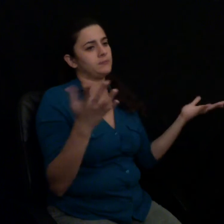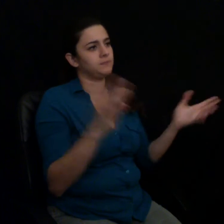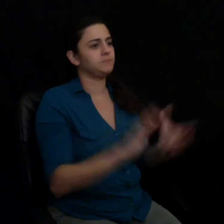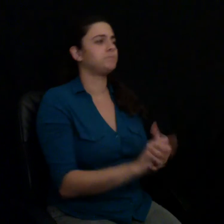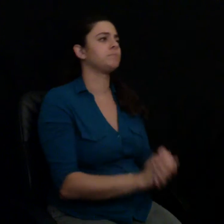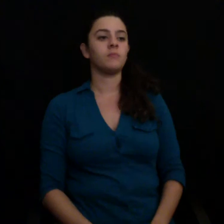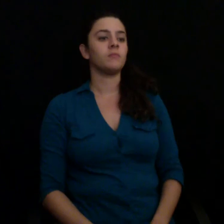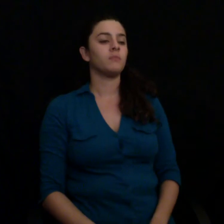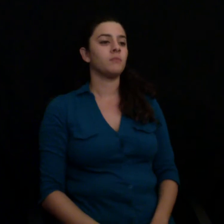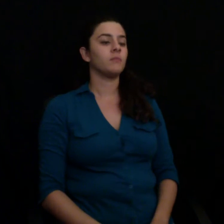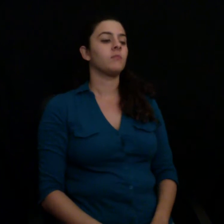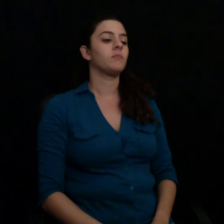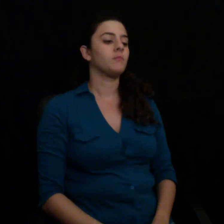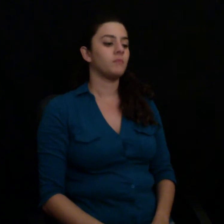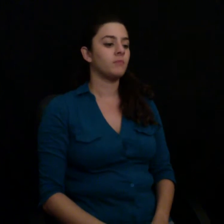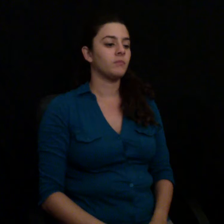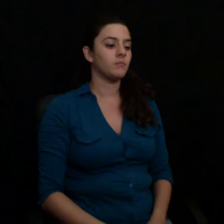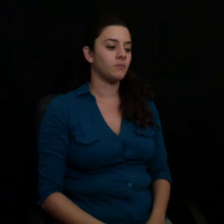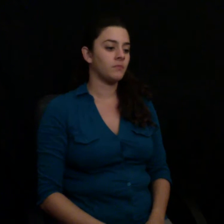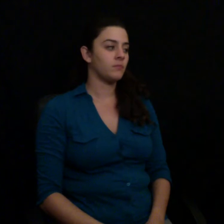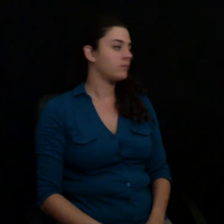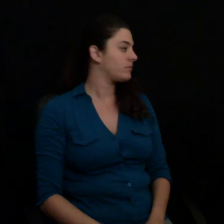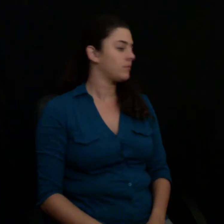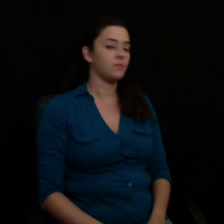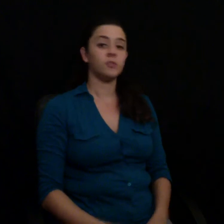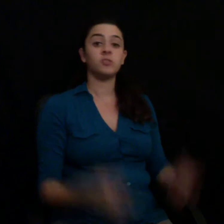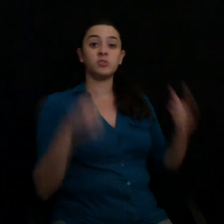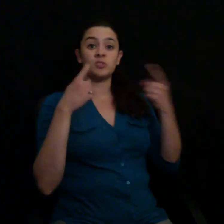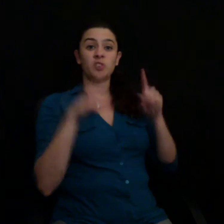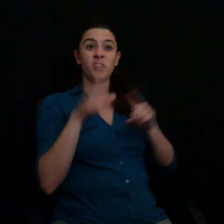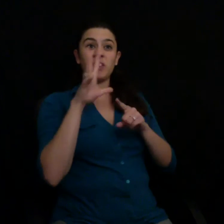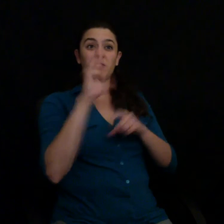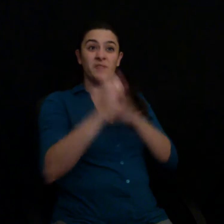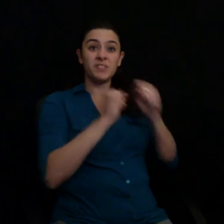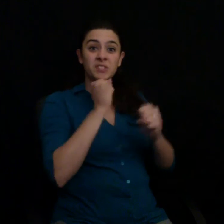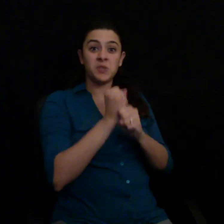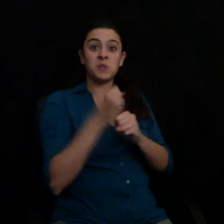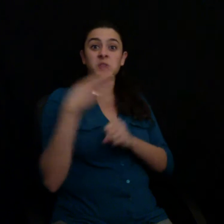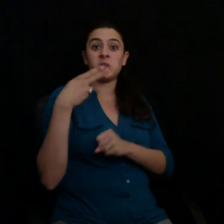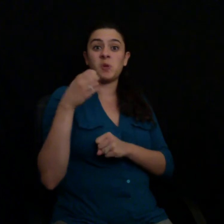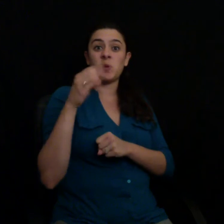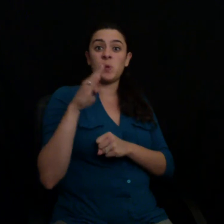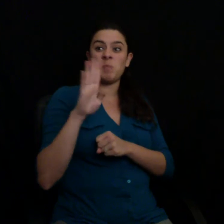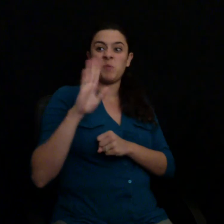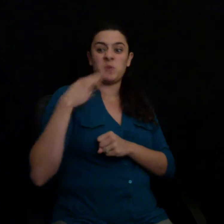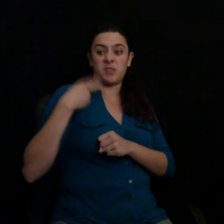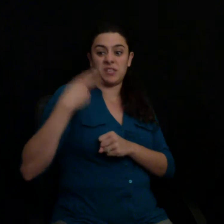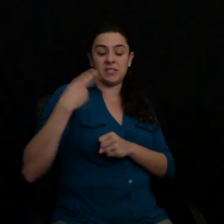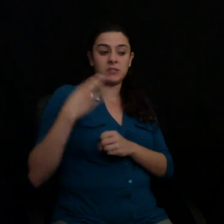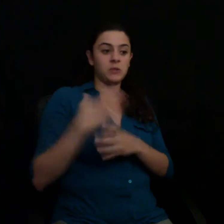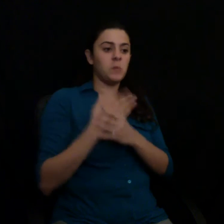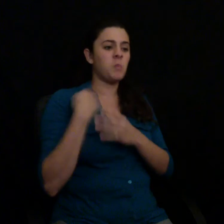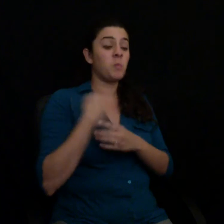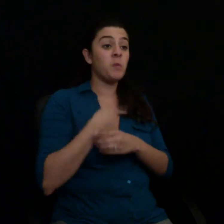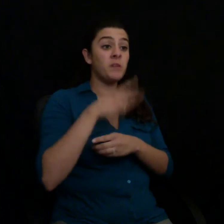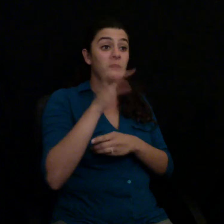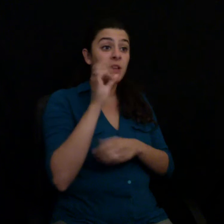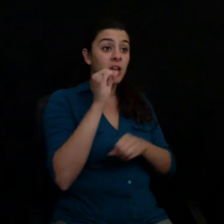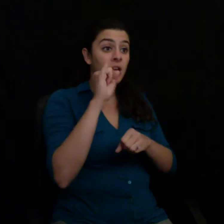for 50 years of hobo history, we didn't find jobs using Craigslist. We went store to store, or we went to farms and